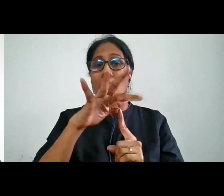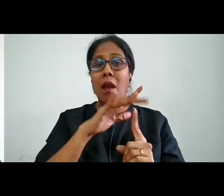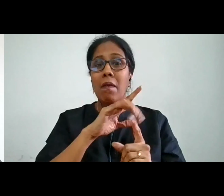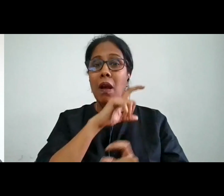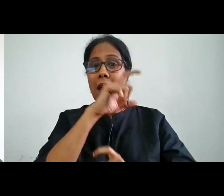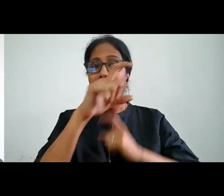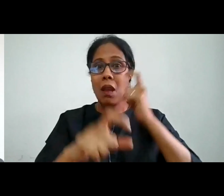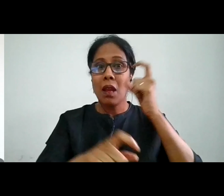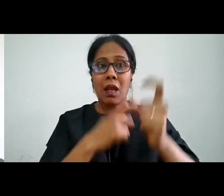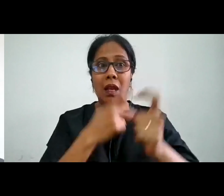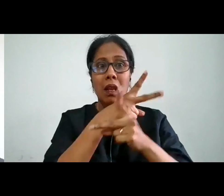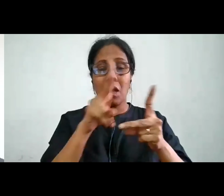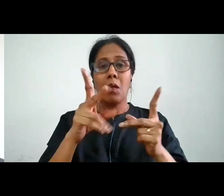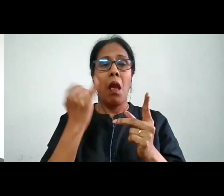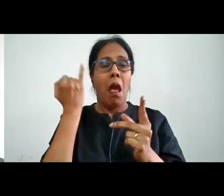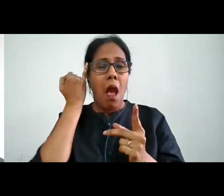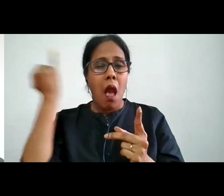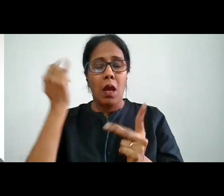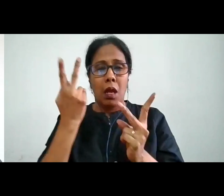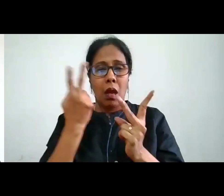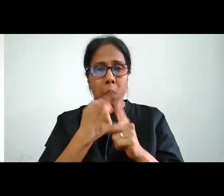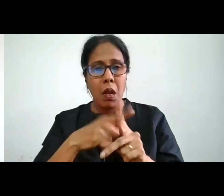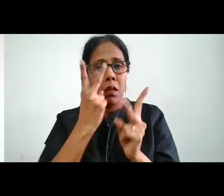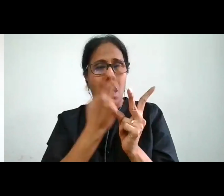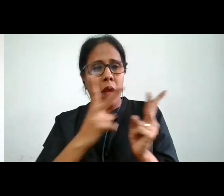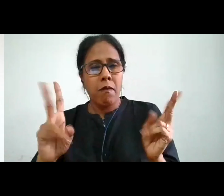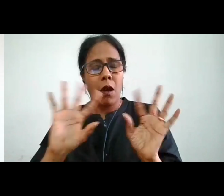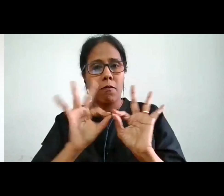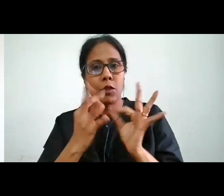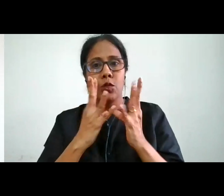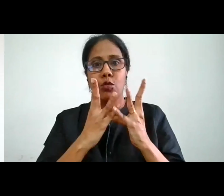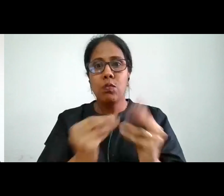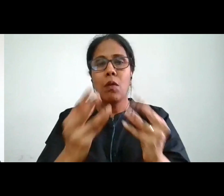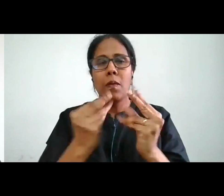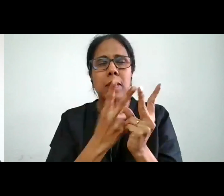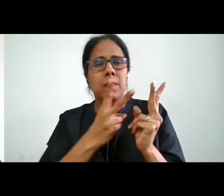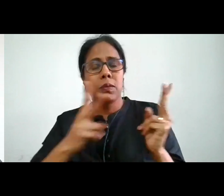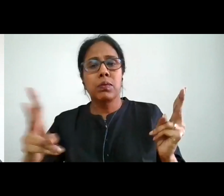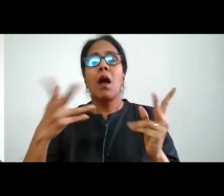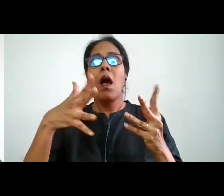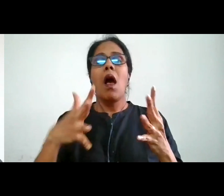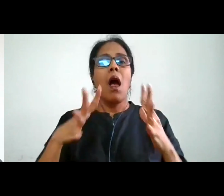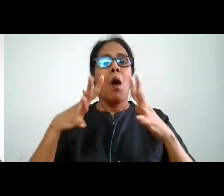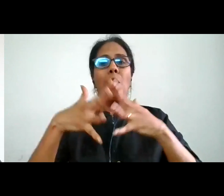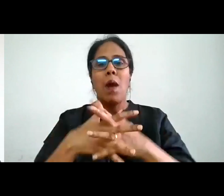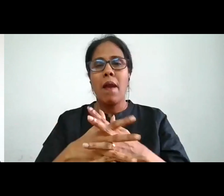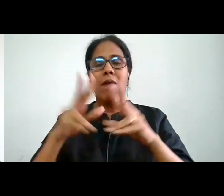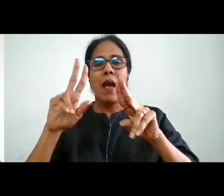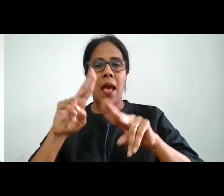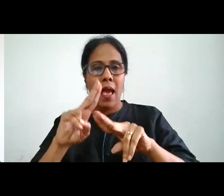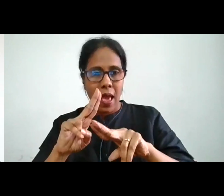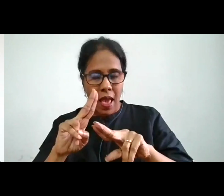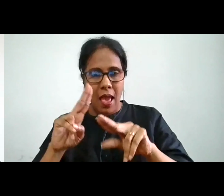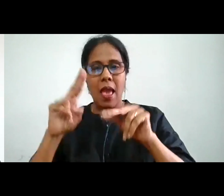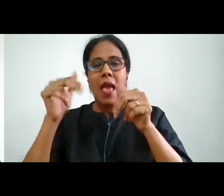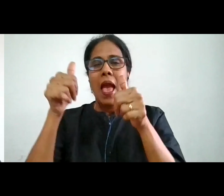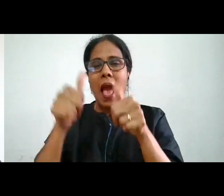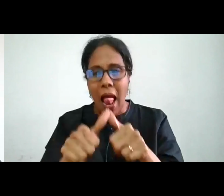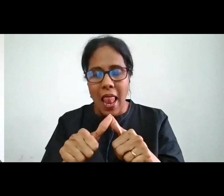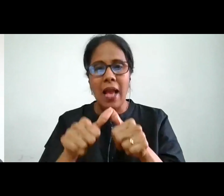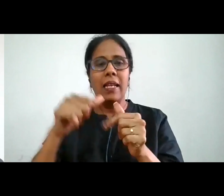and provide disruptive solutions. She has led and contributed to numerous Wi-Fi Alliance task groups and received outstanding contribution